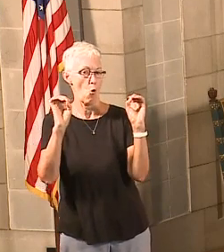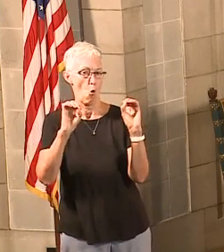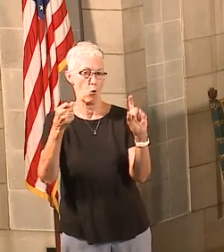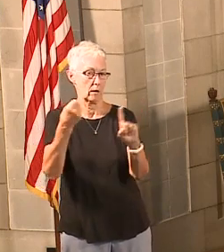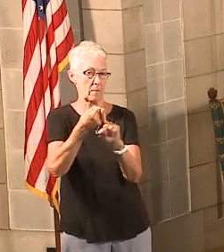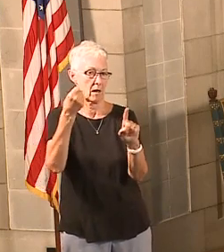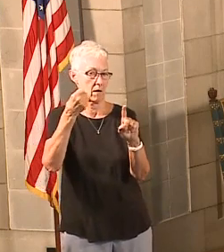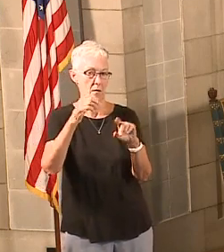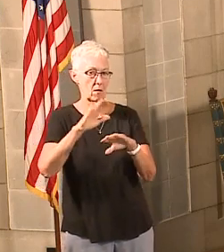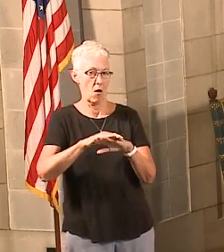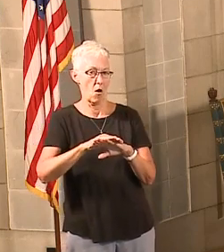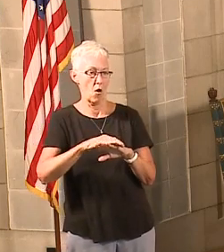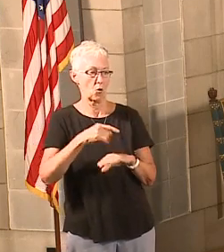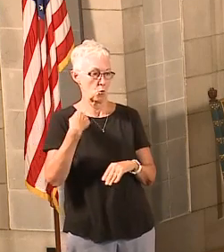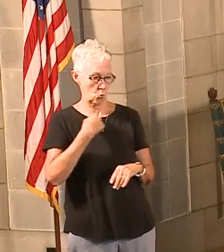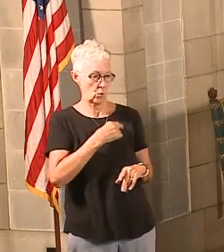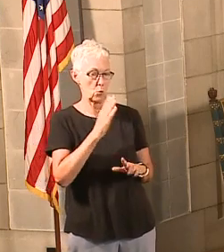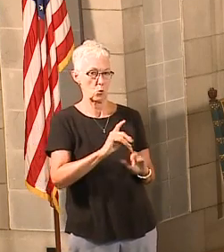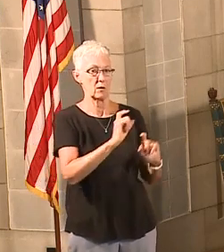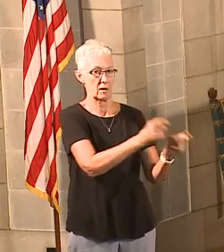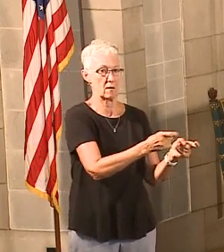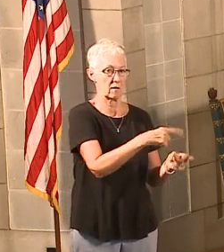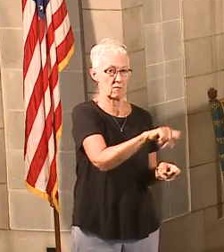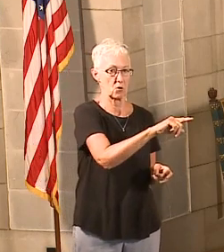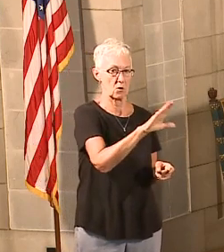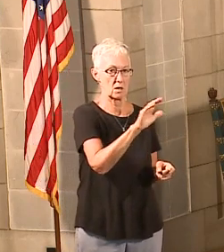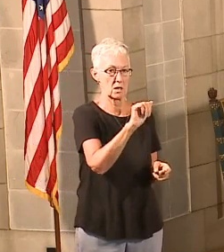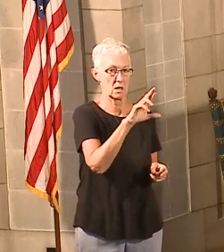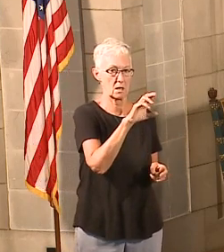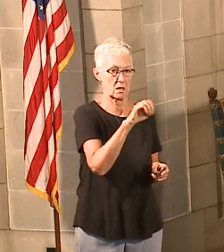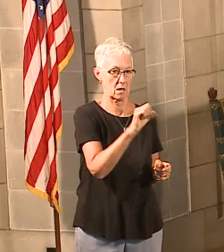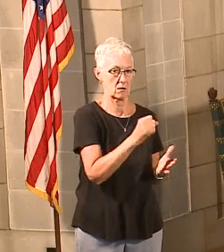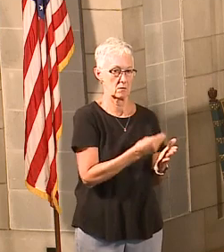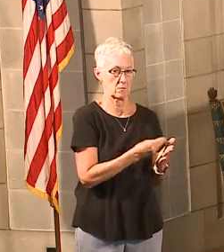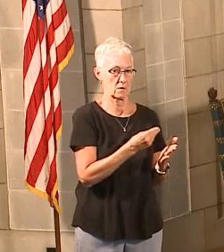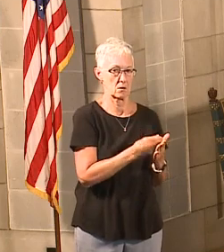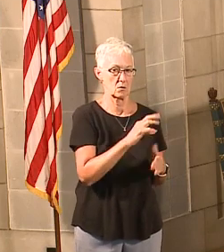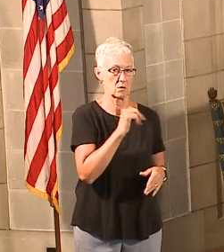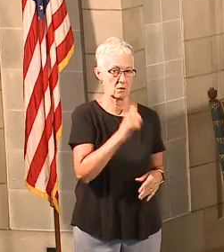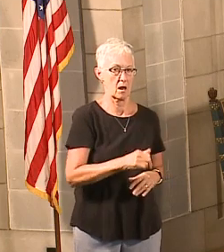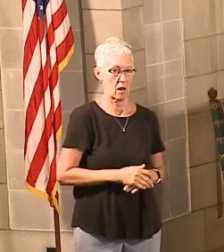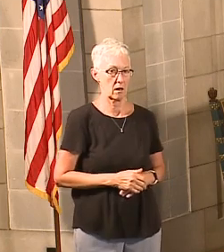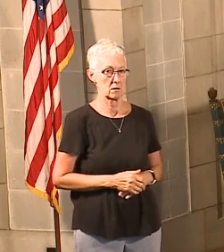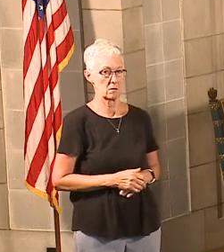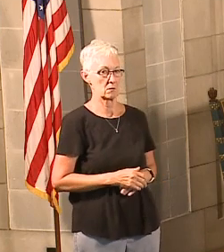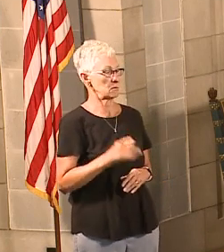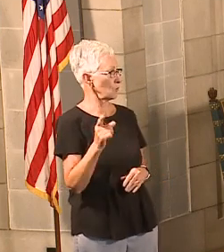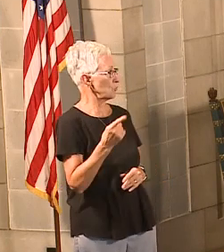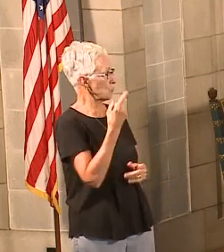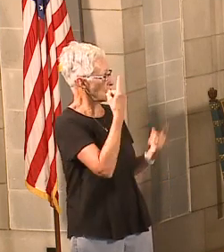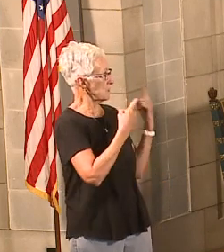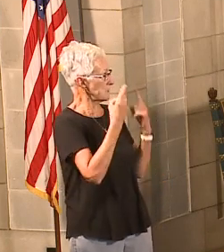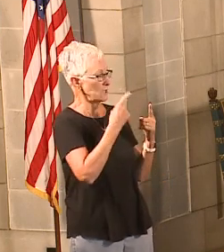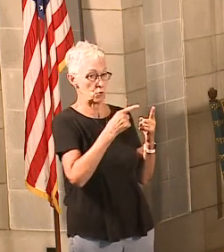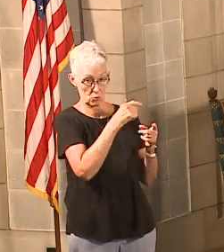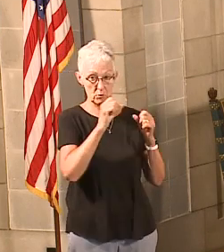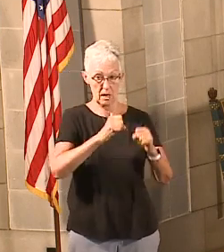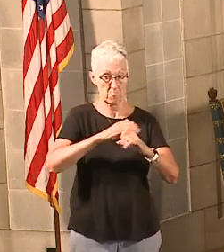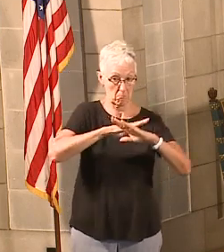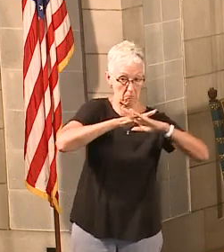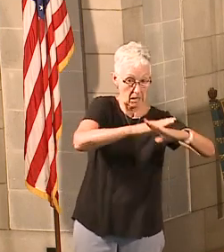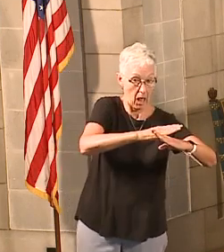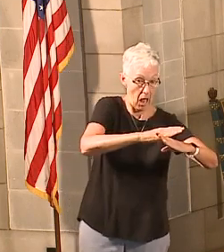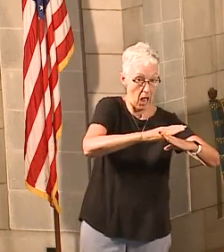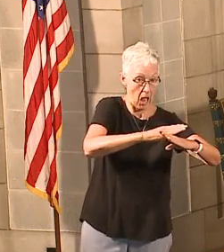be just a question of whether or not you could block that, on a restraining order or something like that. Well, again,